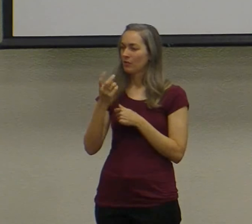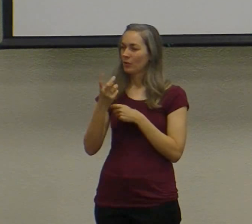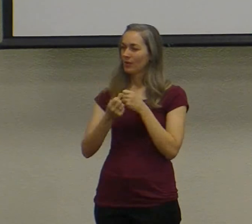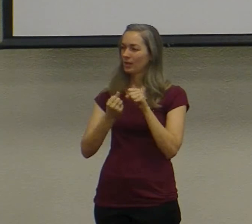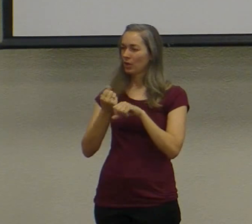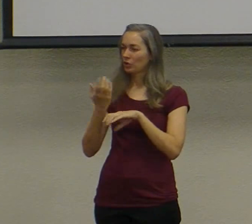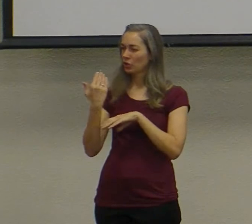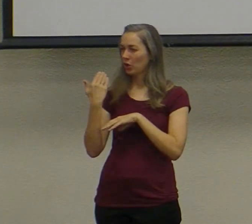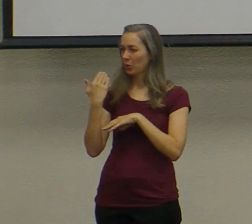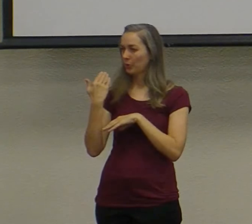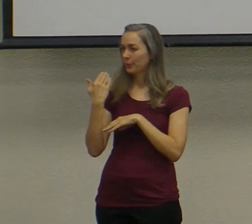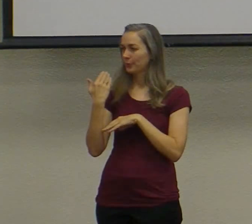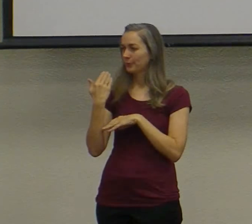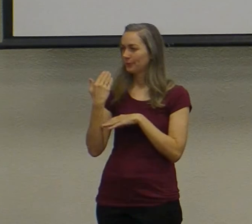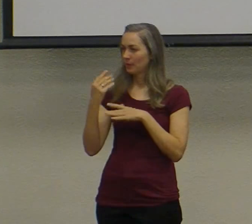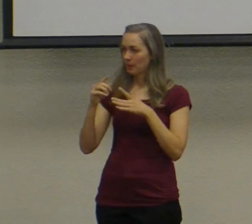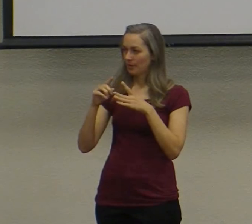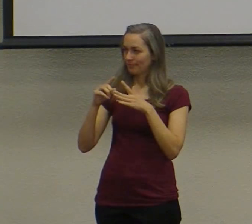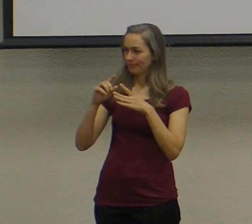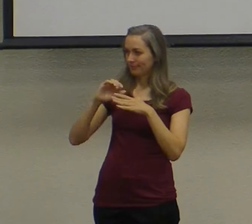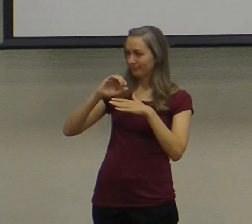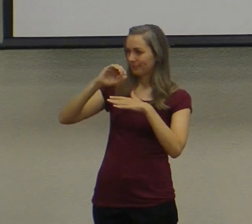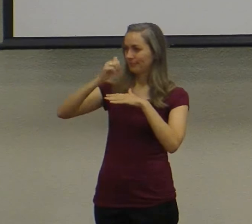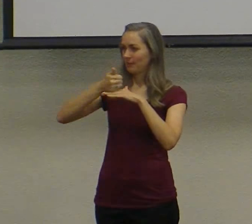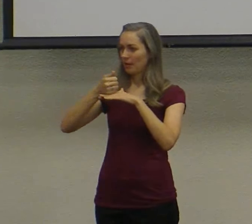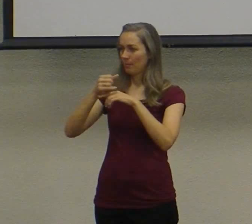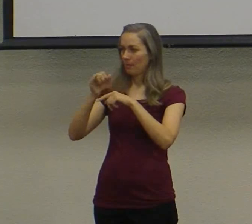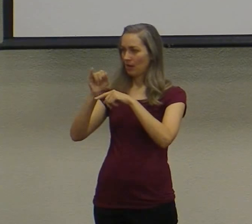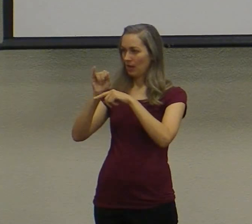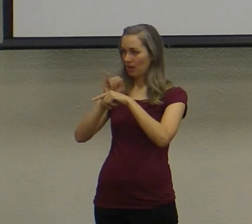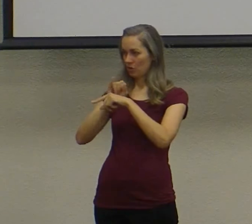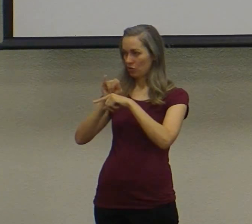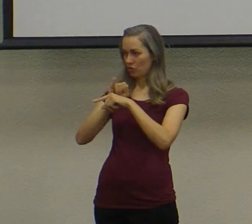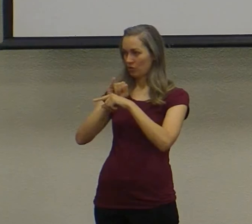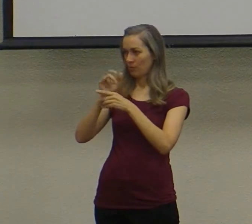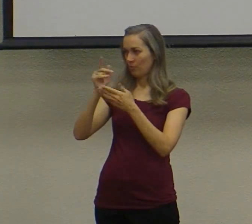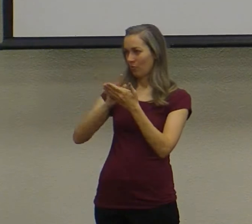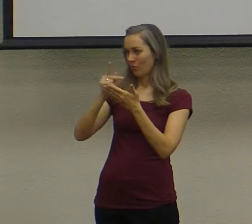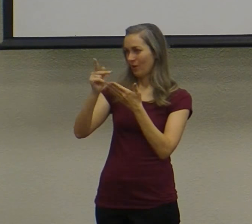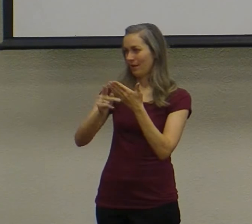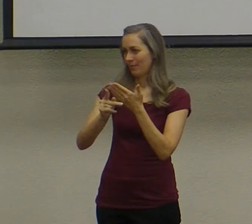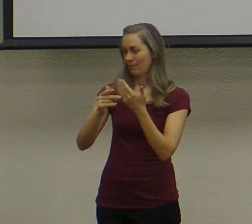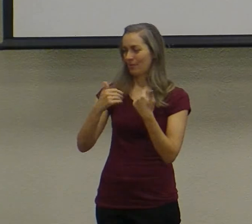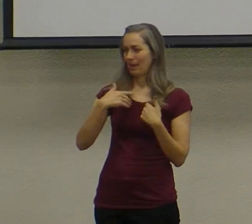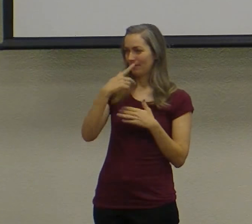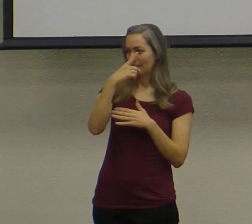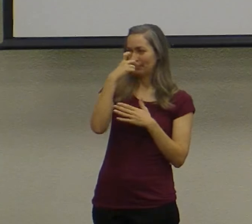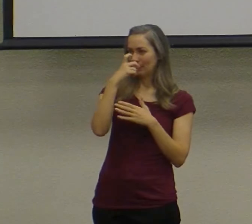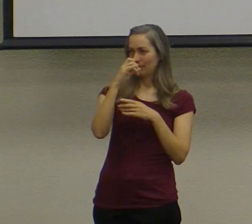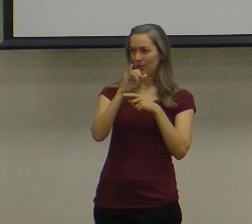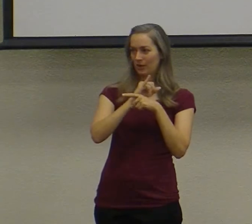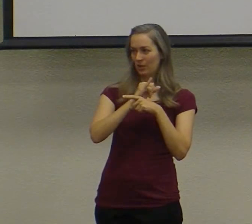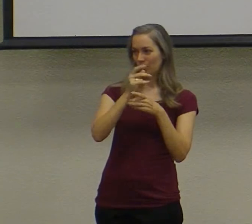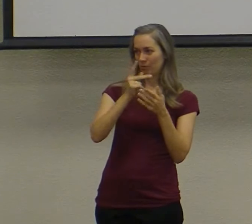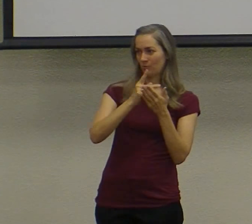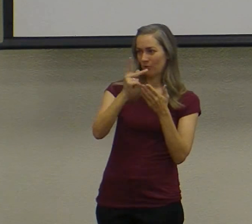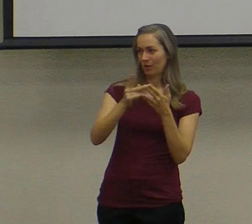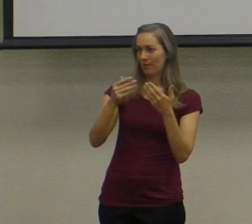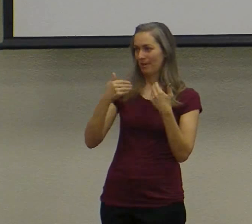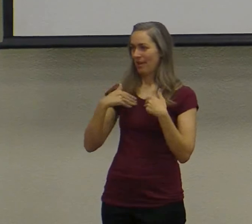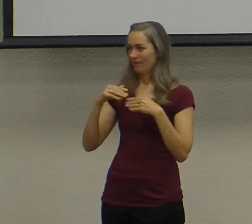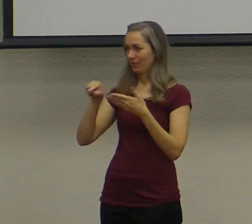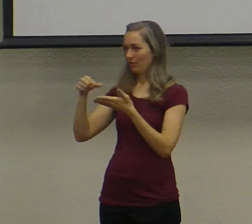began a internship program. We have a summer internship program and a